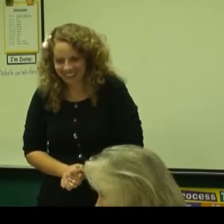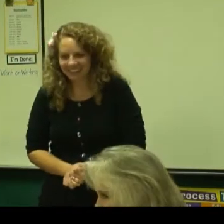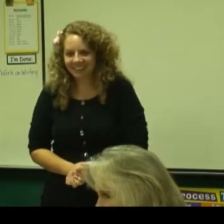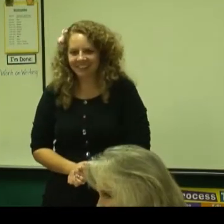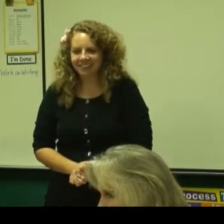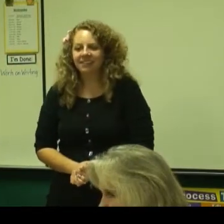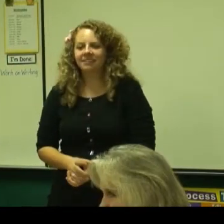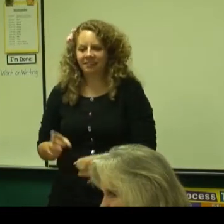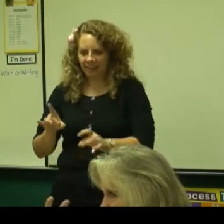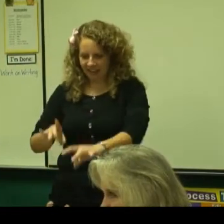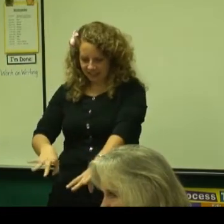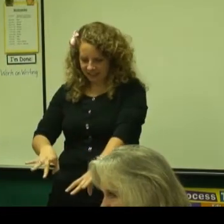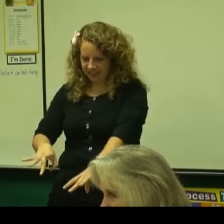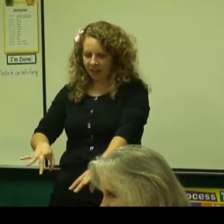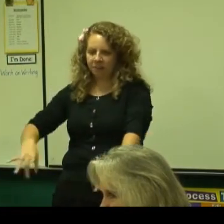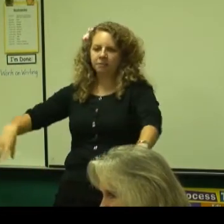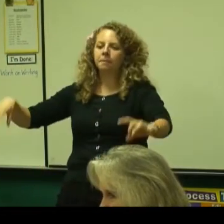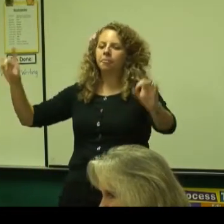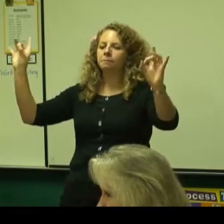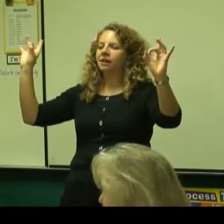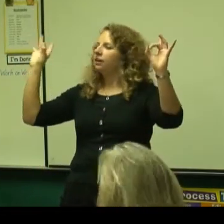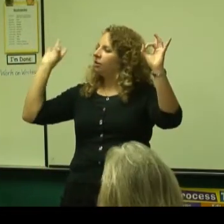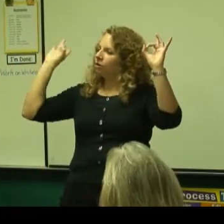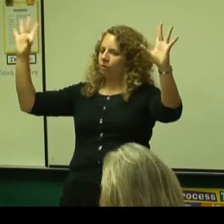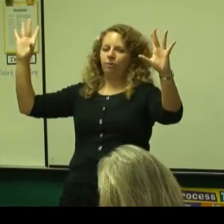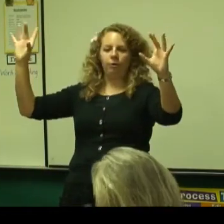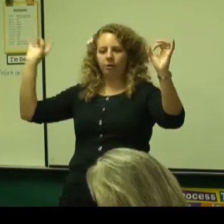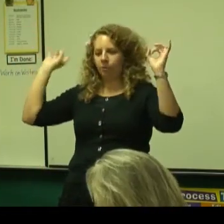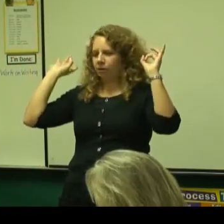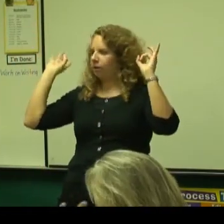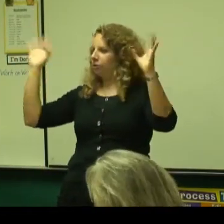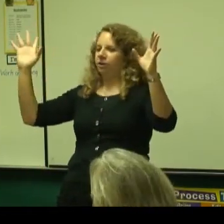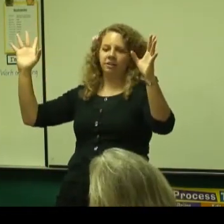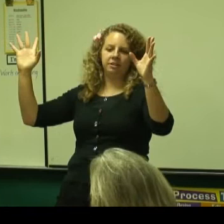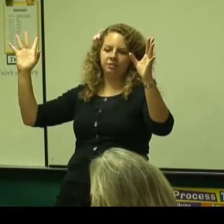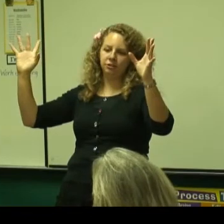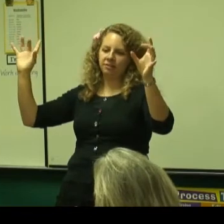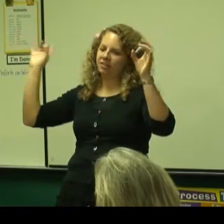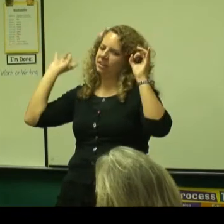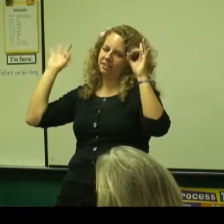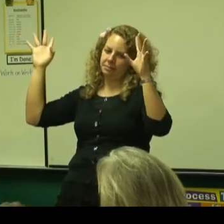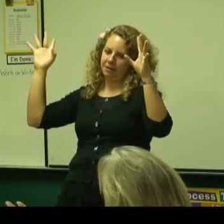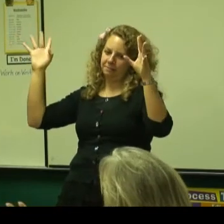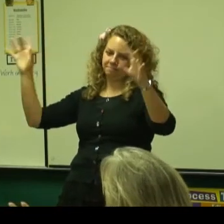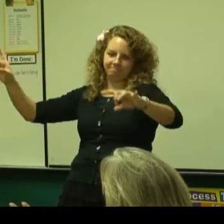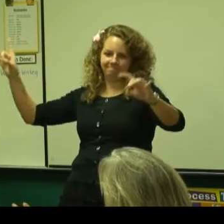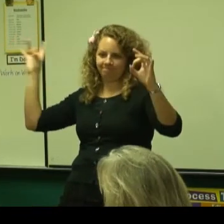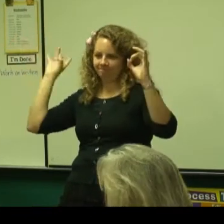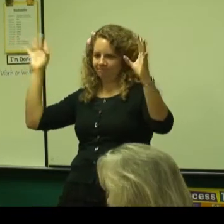hates down, but off. hate's down, but horrible or terrific is up here.